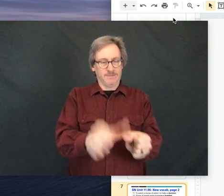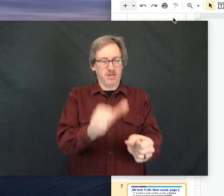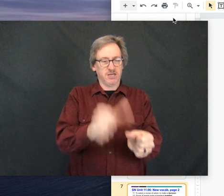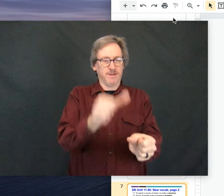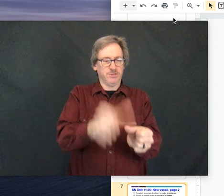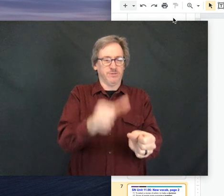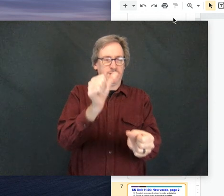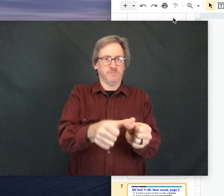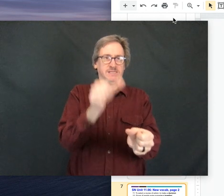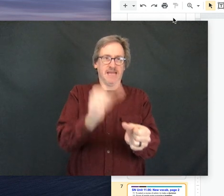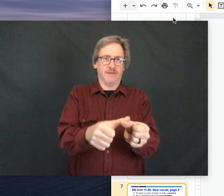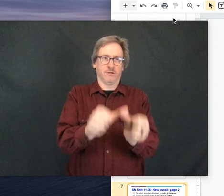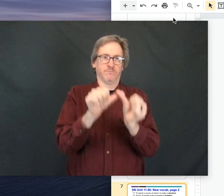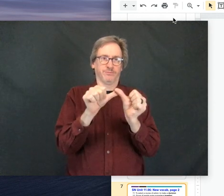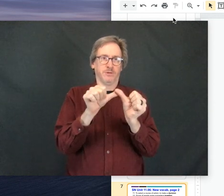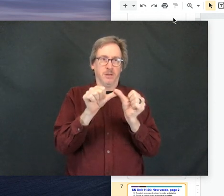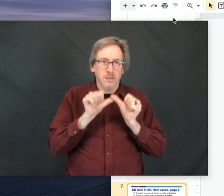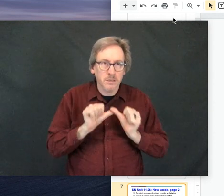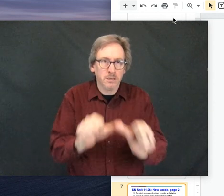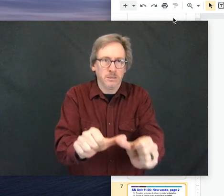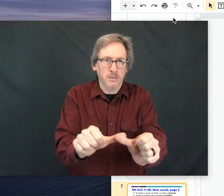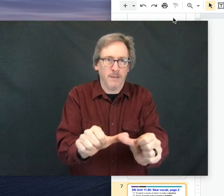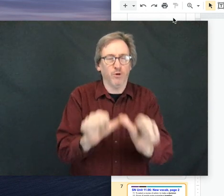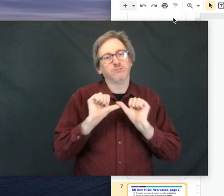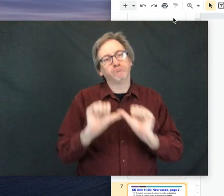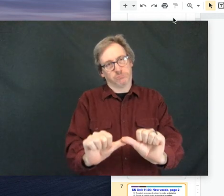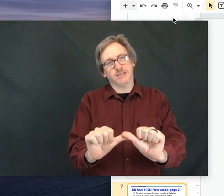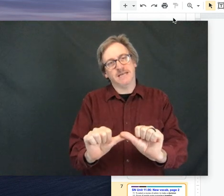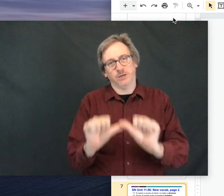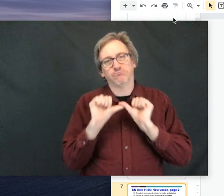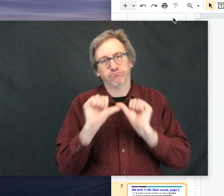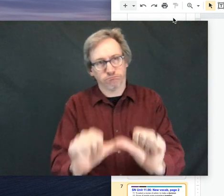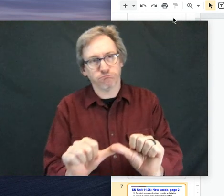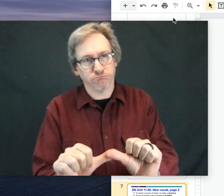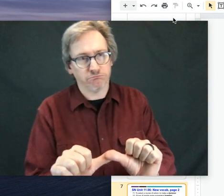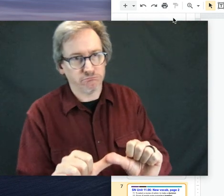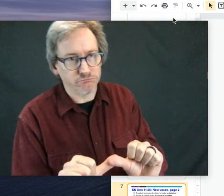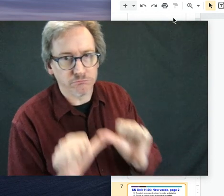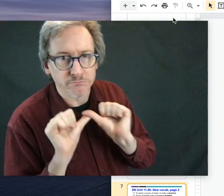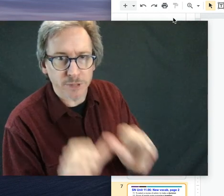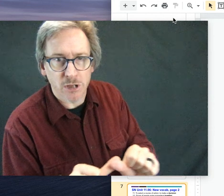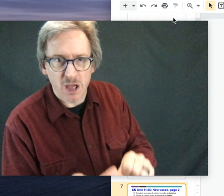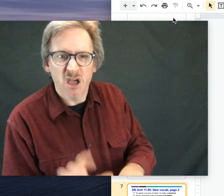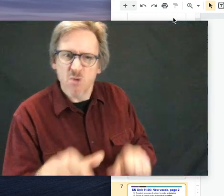And I touch my two thumbs together and push. Continue.